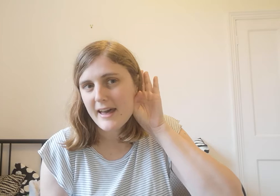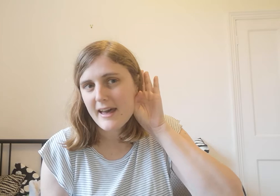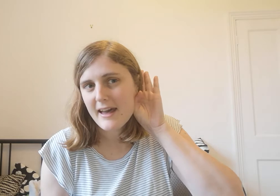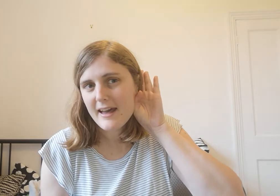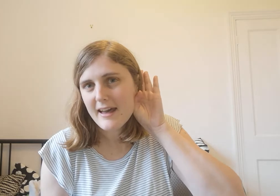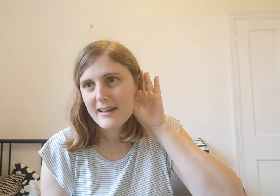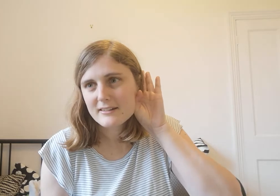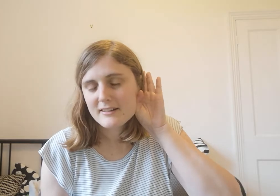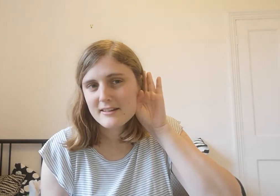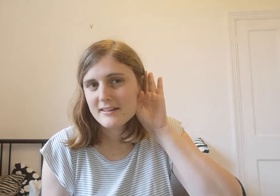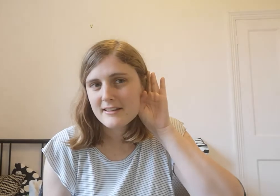Ba.